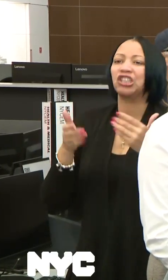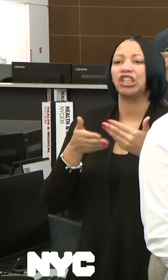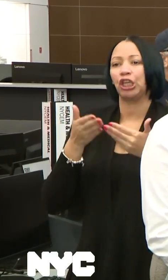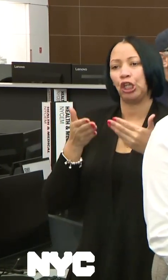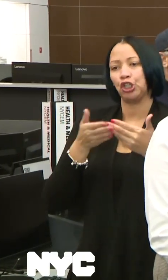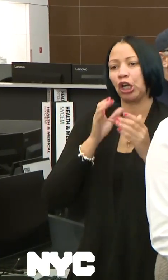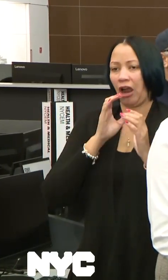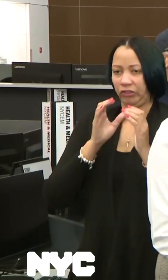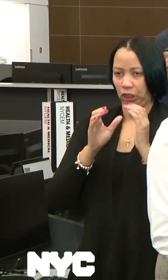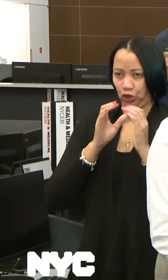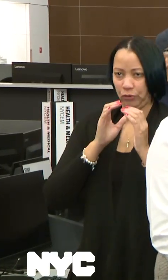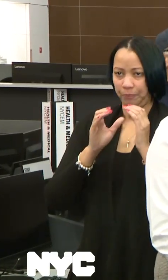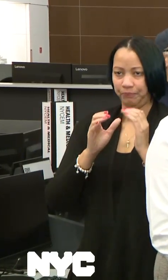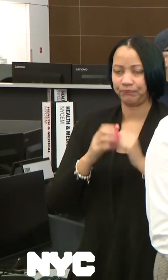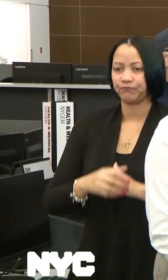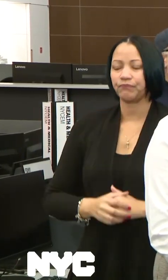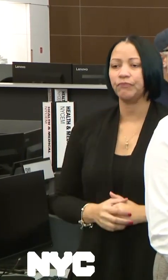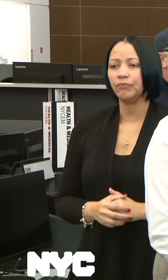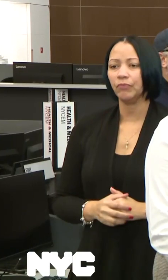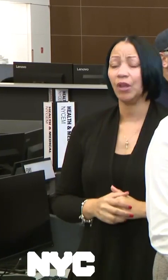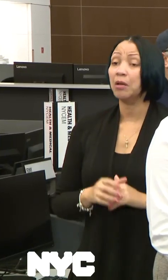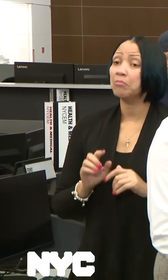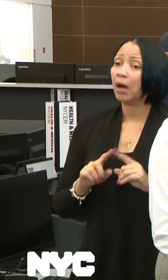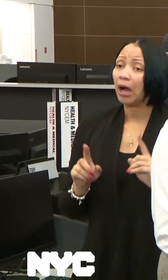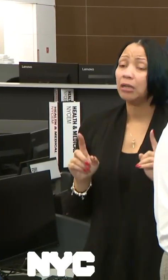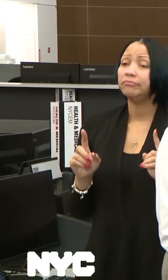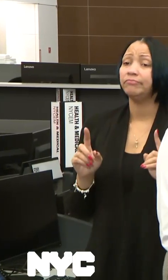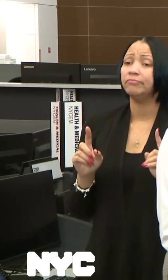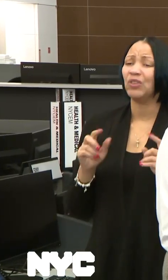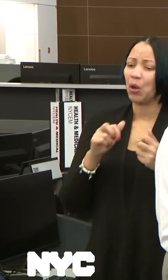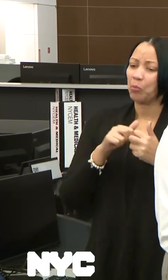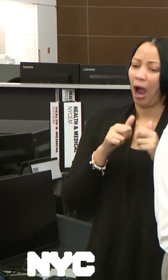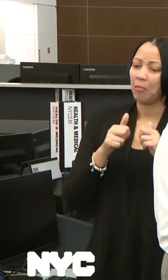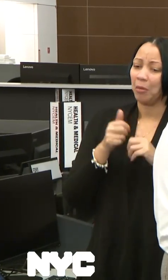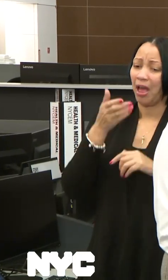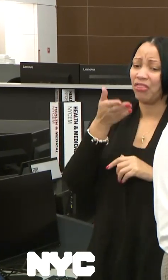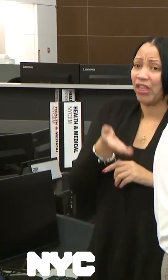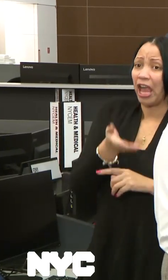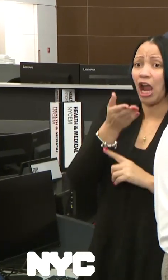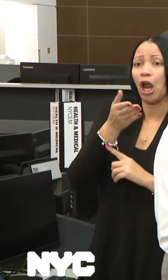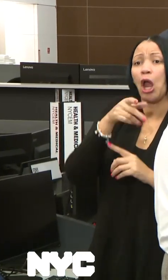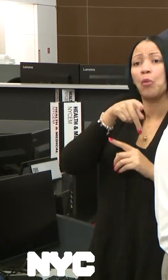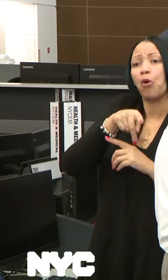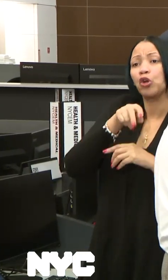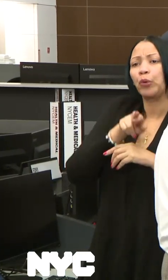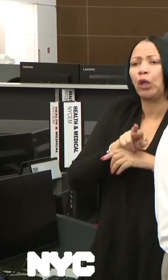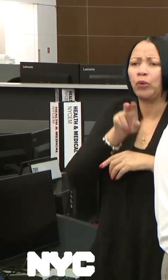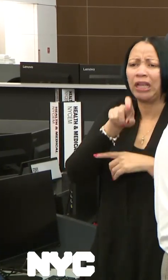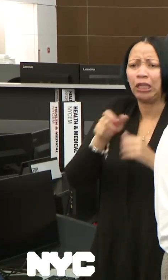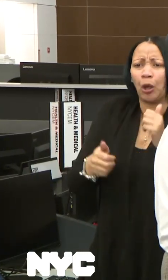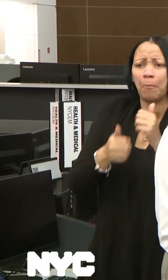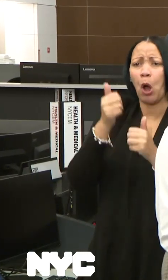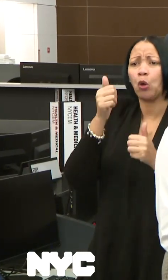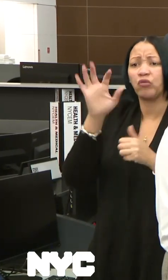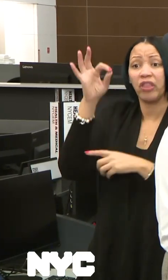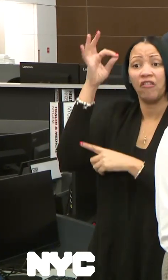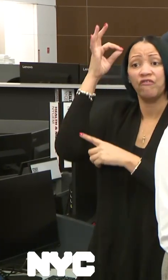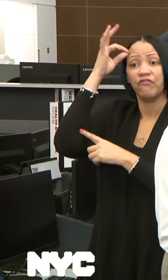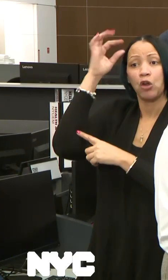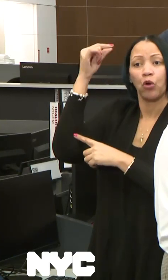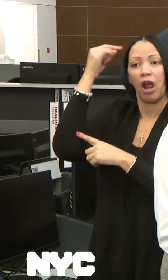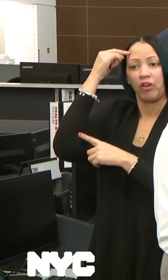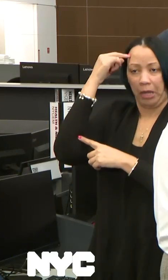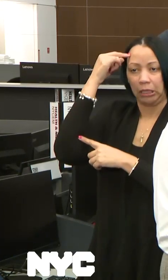easier conversation. But the problem is, what Puerto Rico needs the most is for the federal government to show